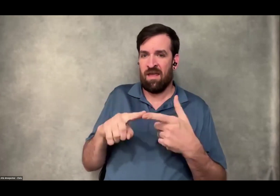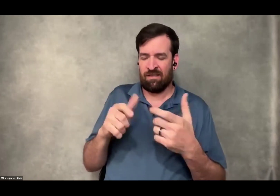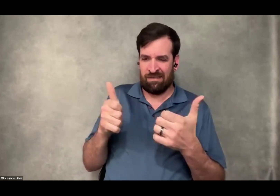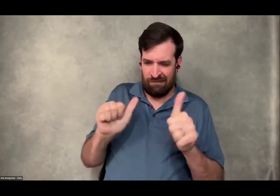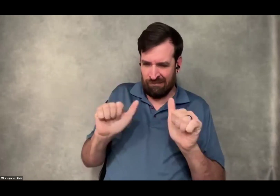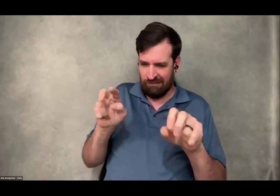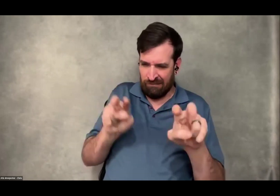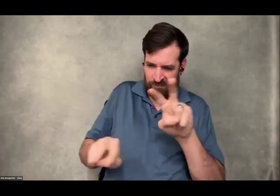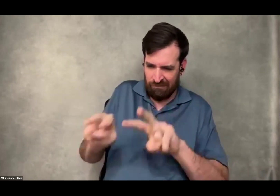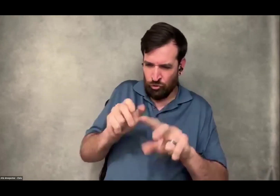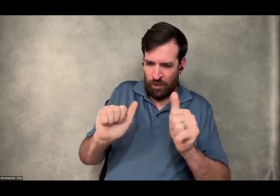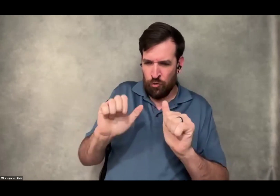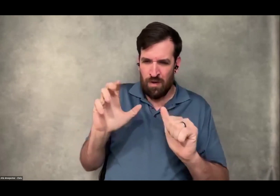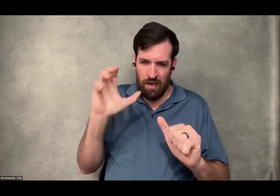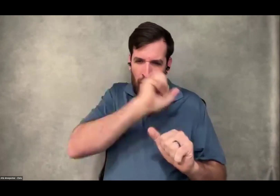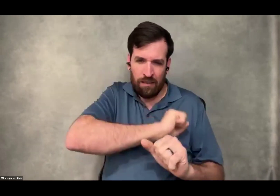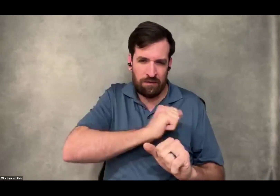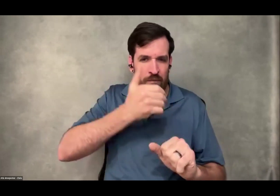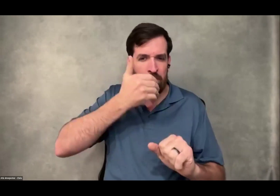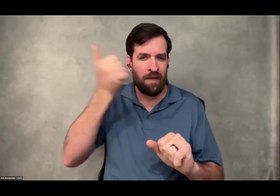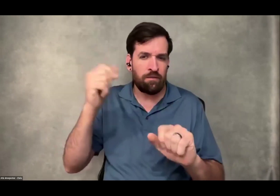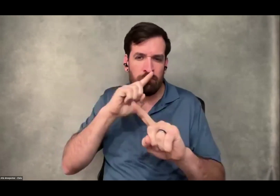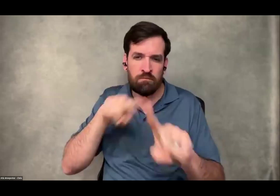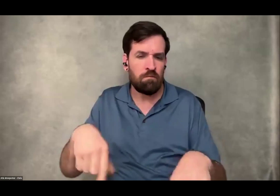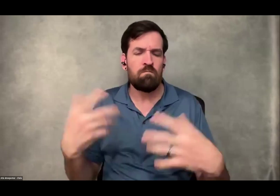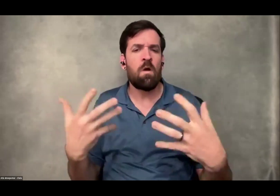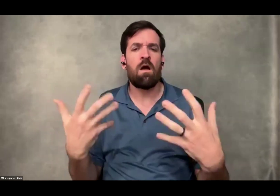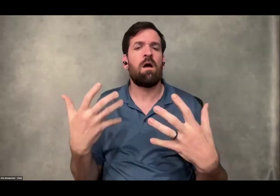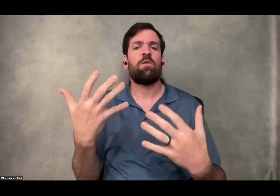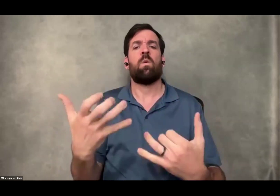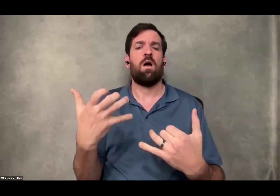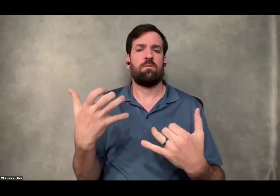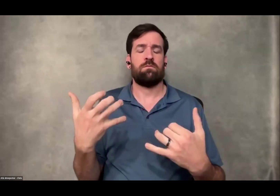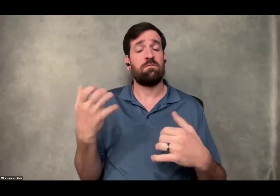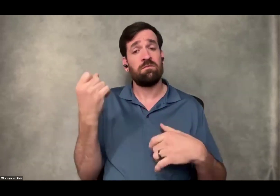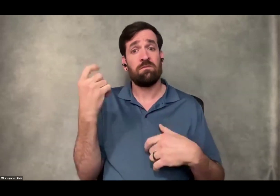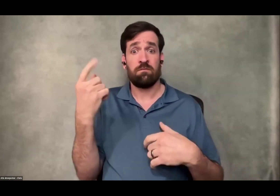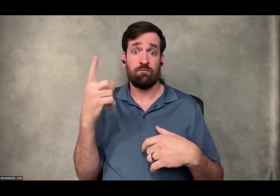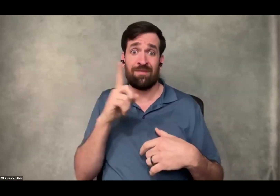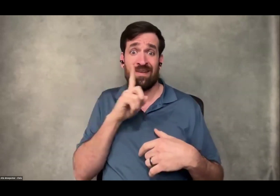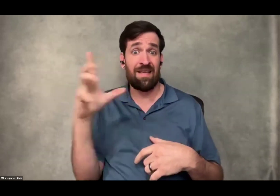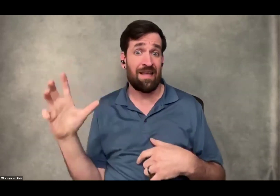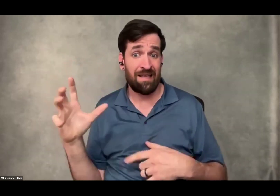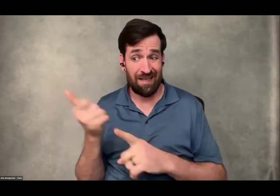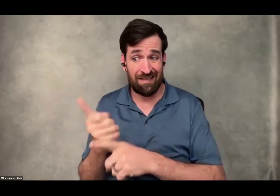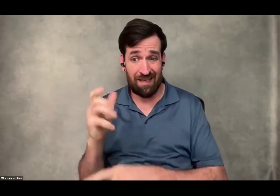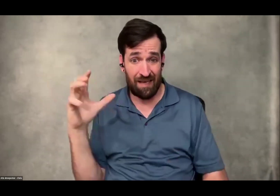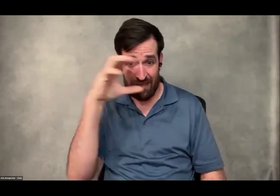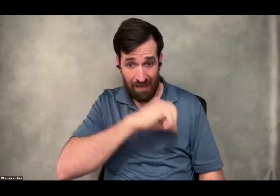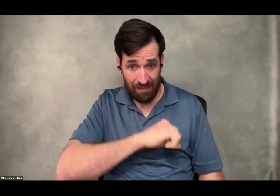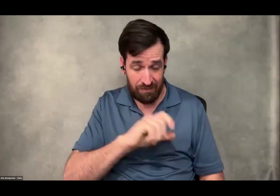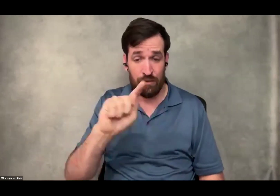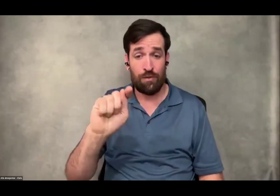best probability of what you want in return. Yes, it's really guessing token